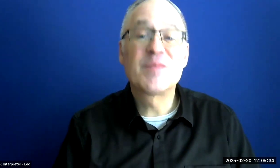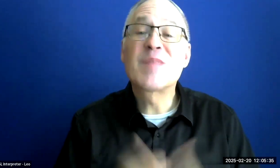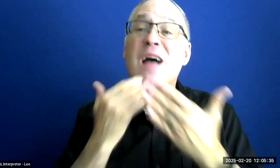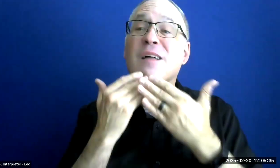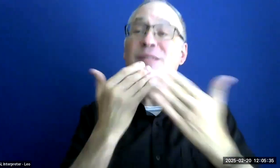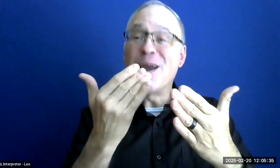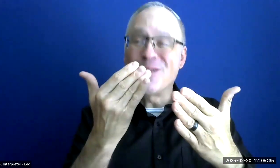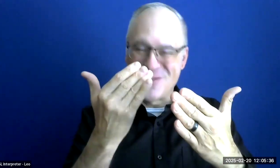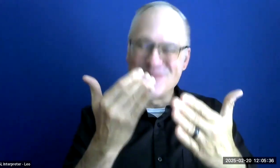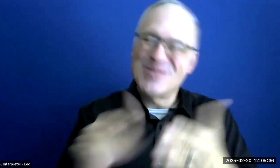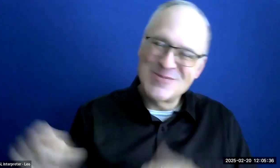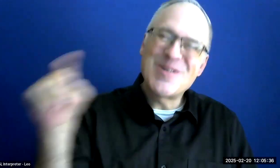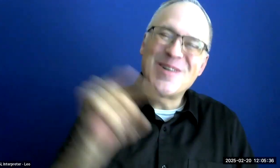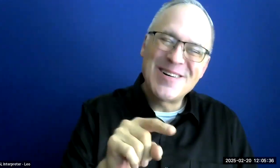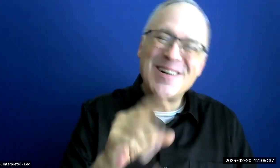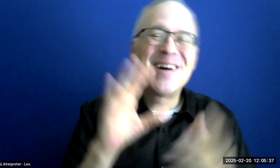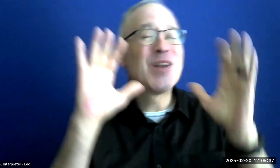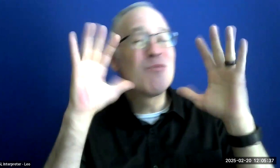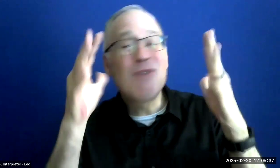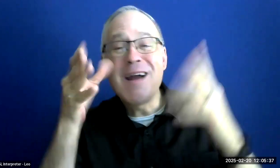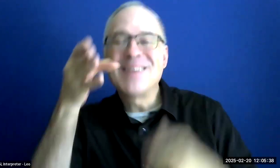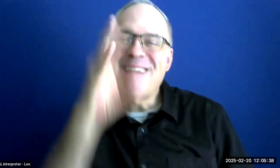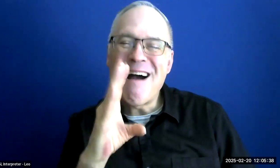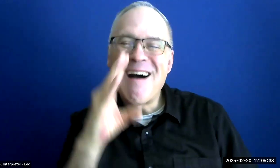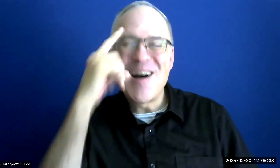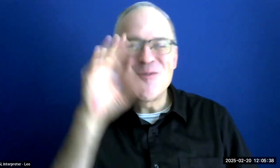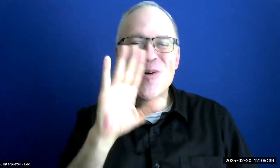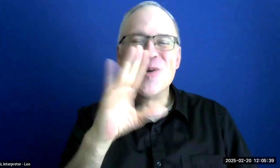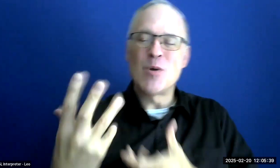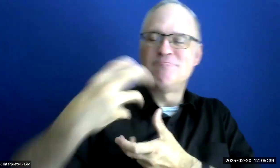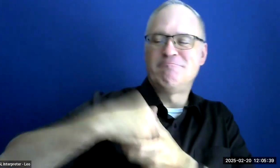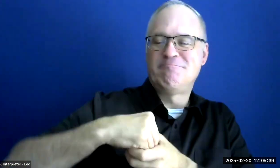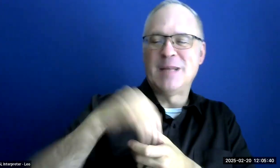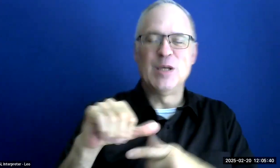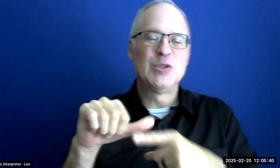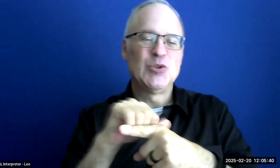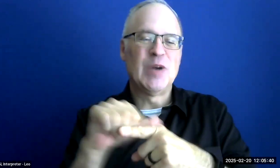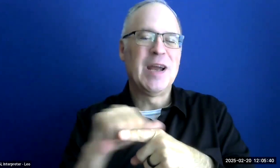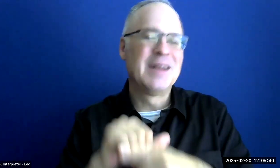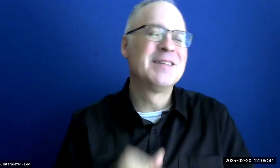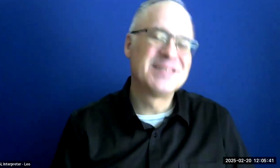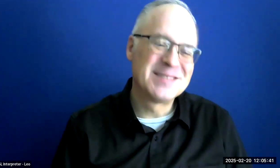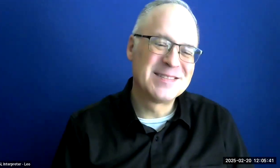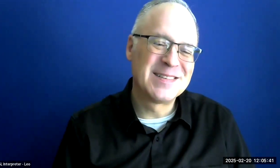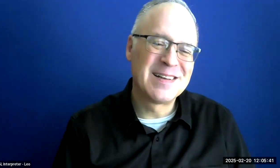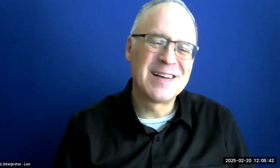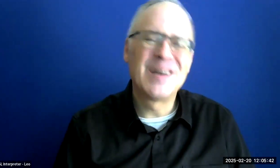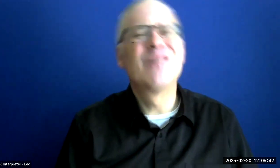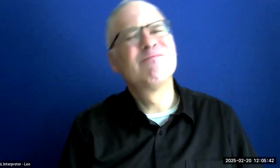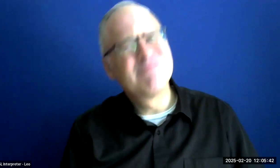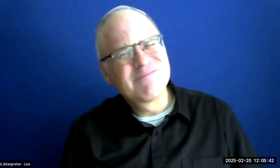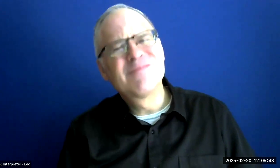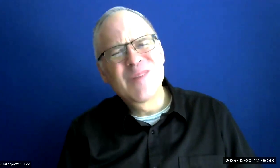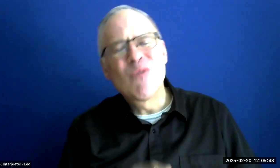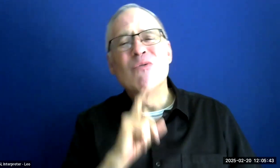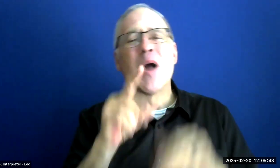Thank you all, and praise God for your participation in this training event. What a blessing it has